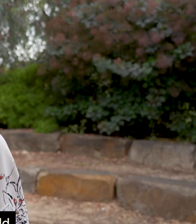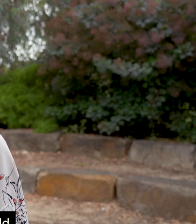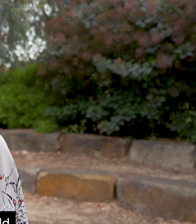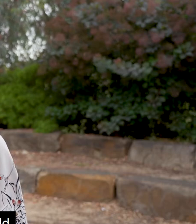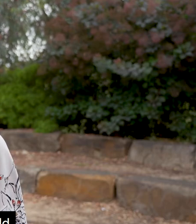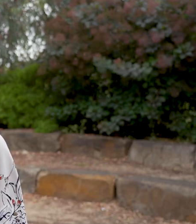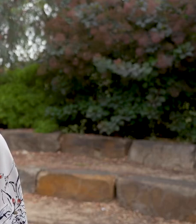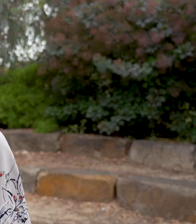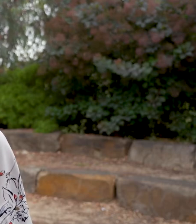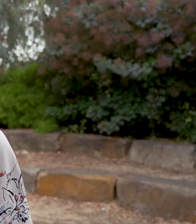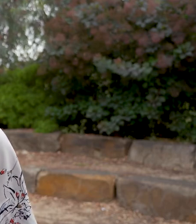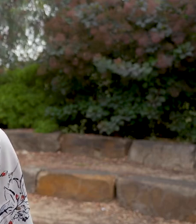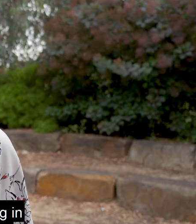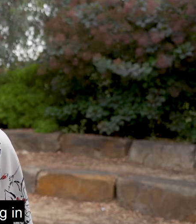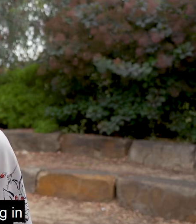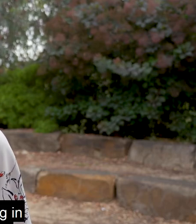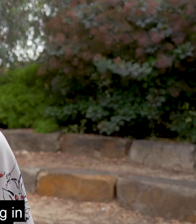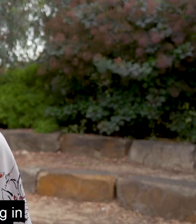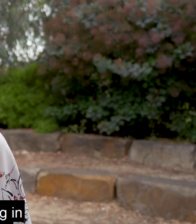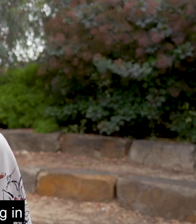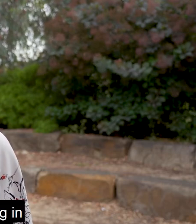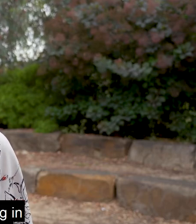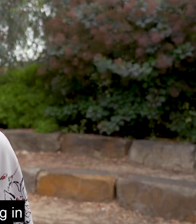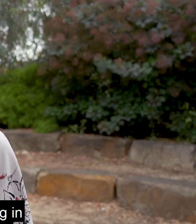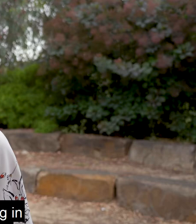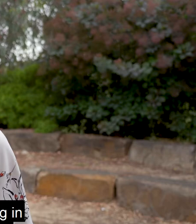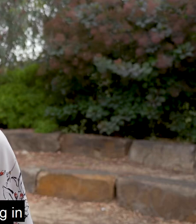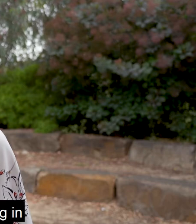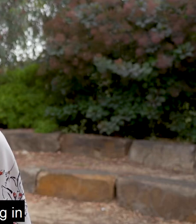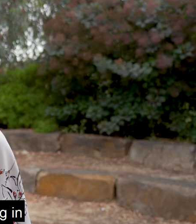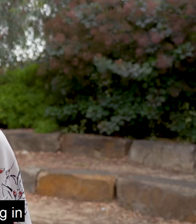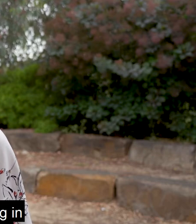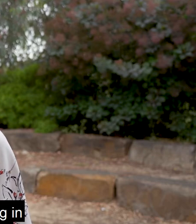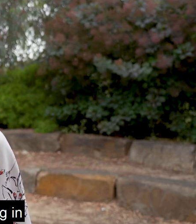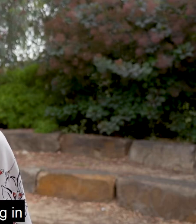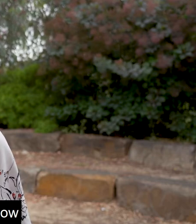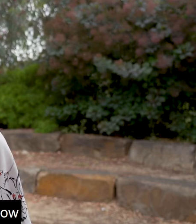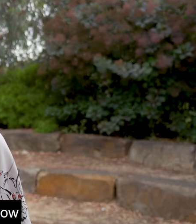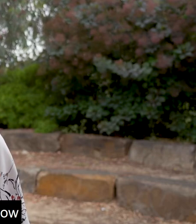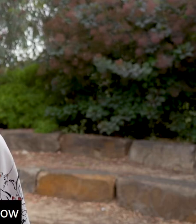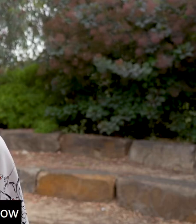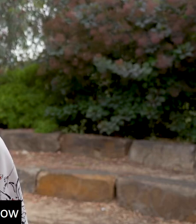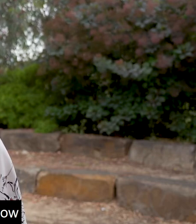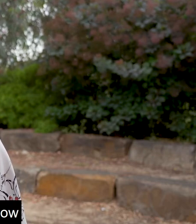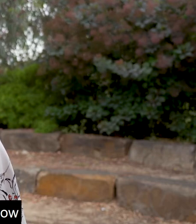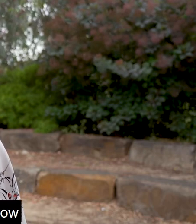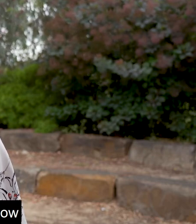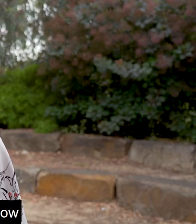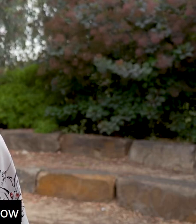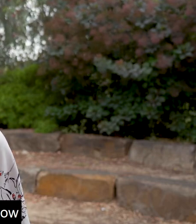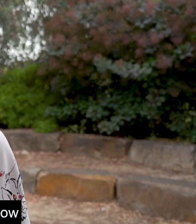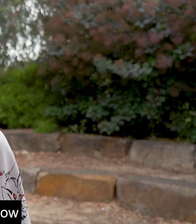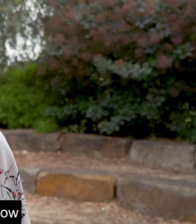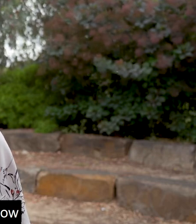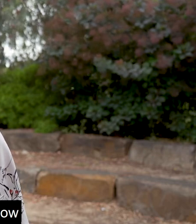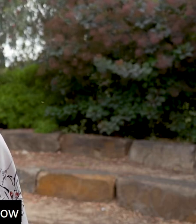possibly could. Teachers were also checking in on student well-being during their role, asking students how they